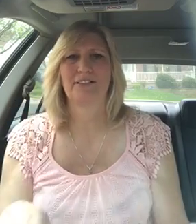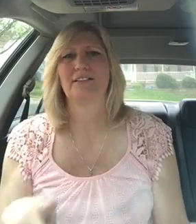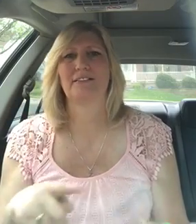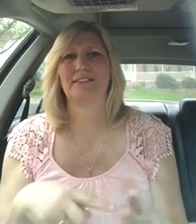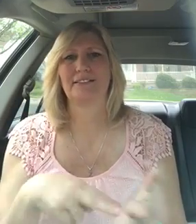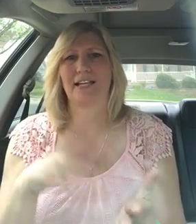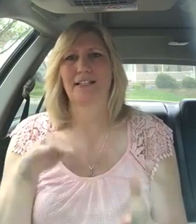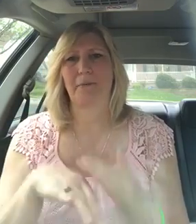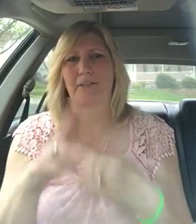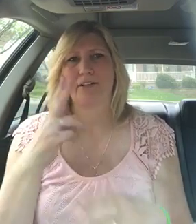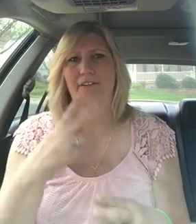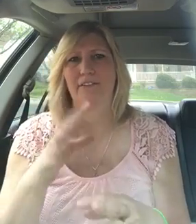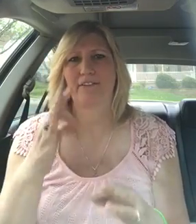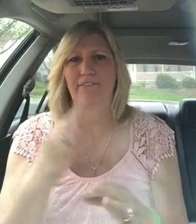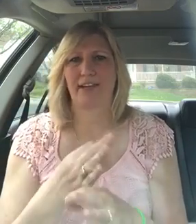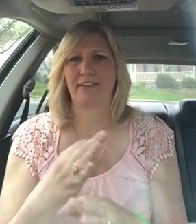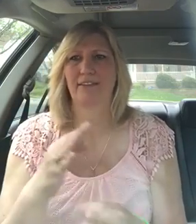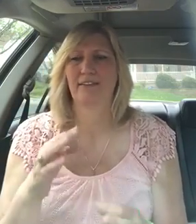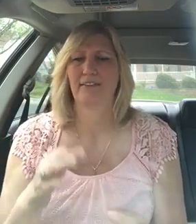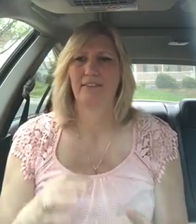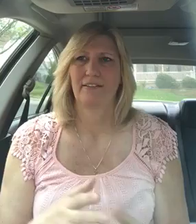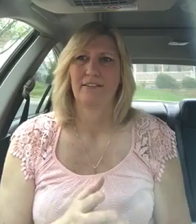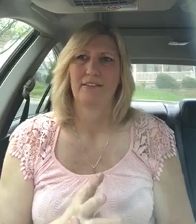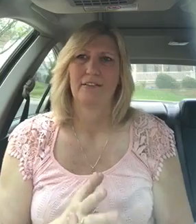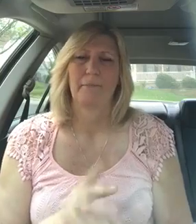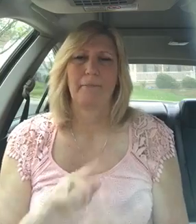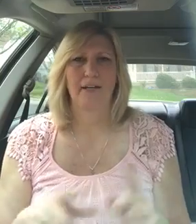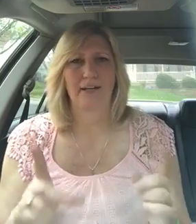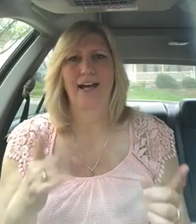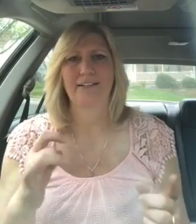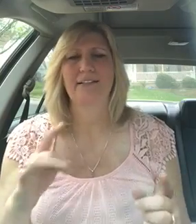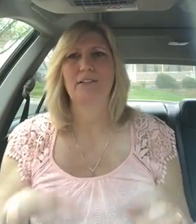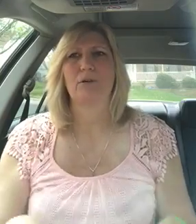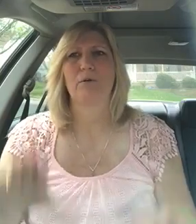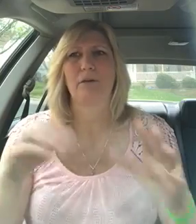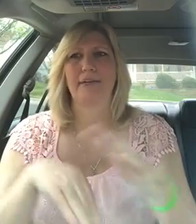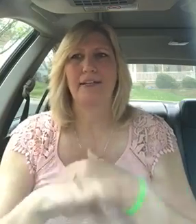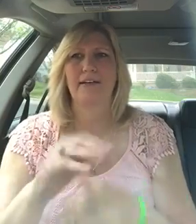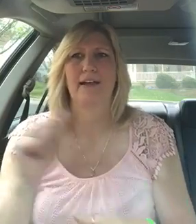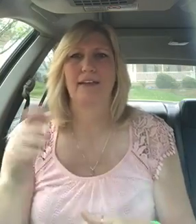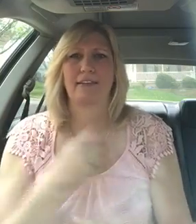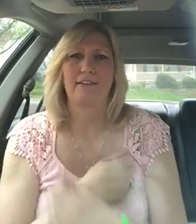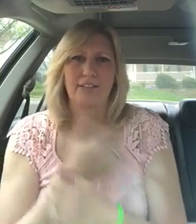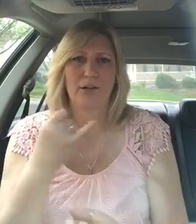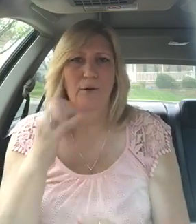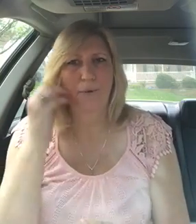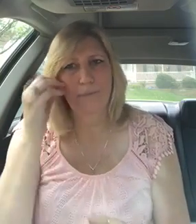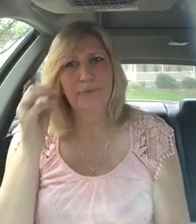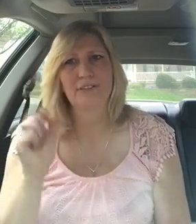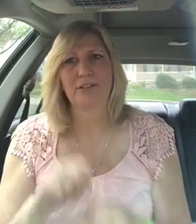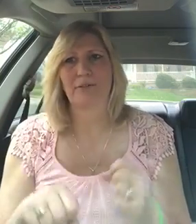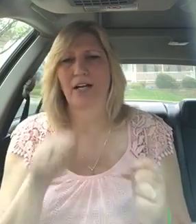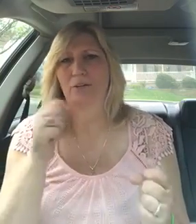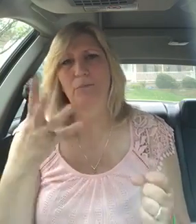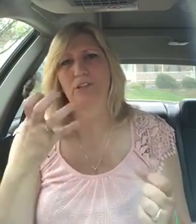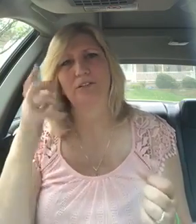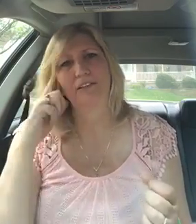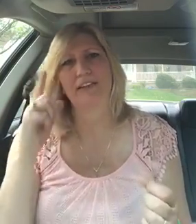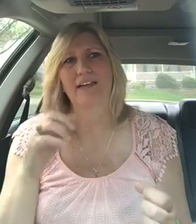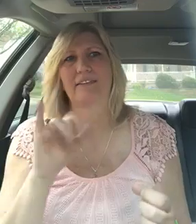person to stand up in her faith. But I did grow up in a loving home, so I don't want you to think